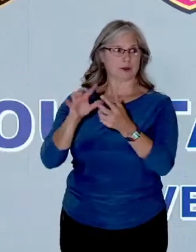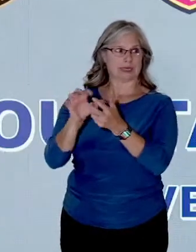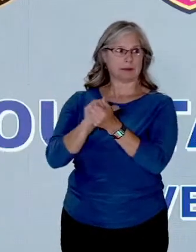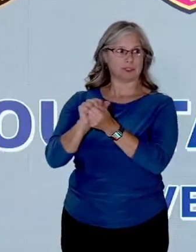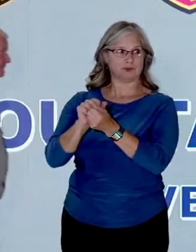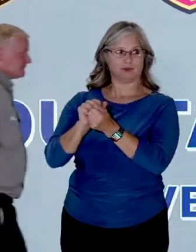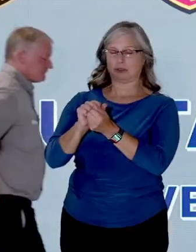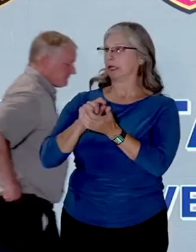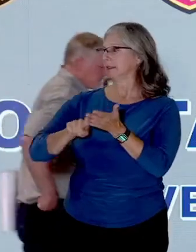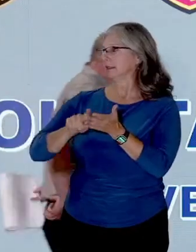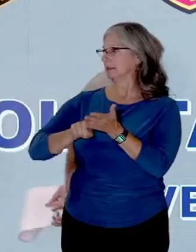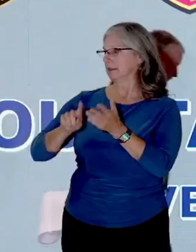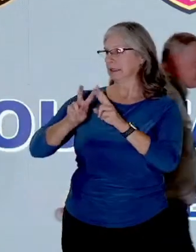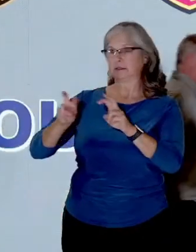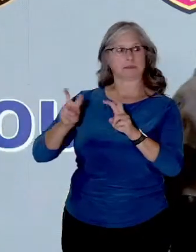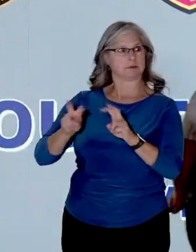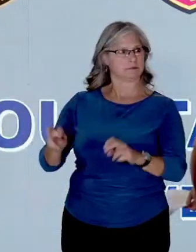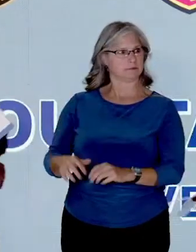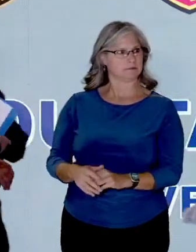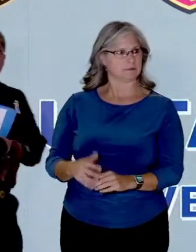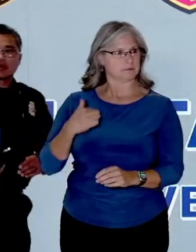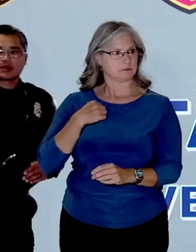Absolutely.